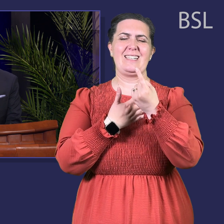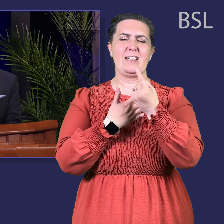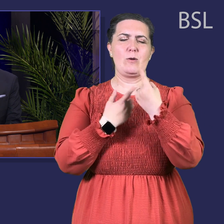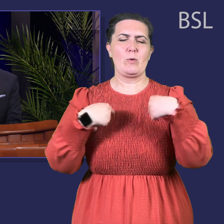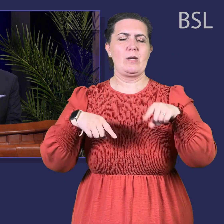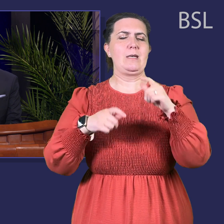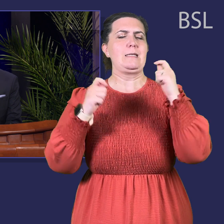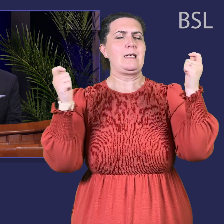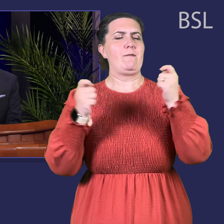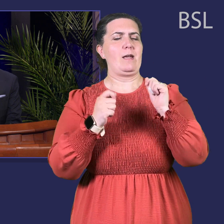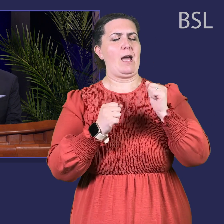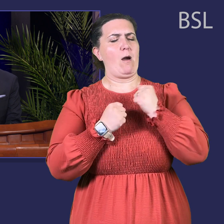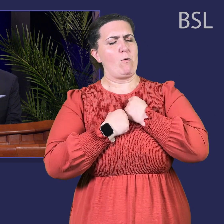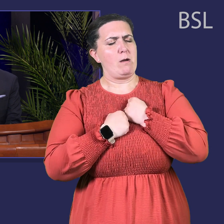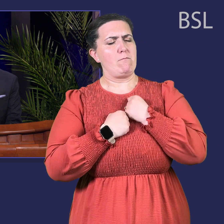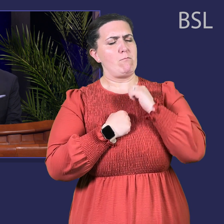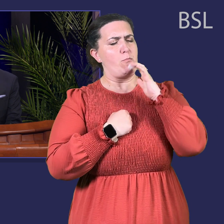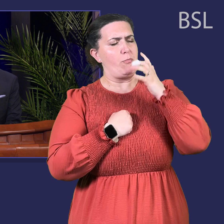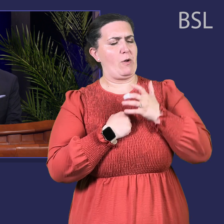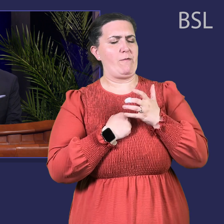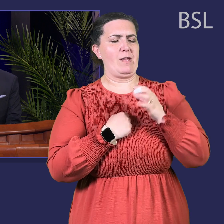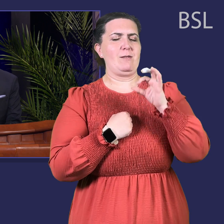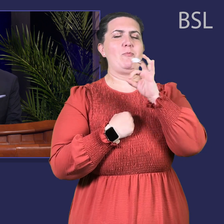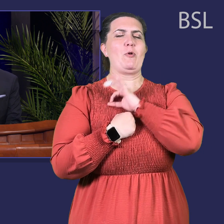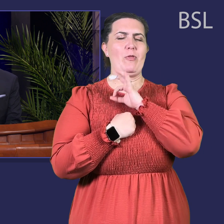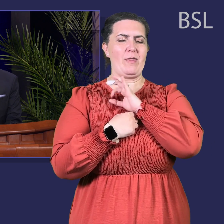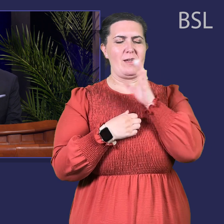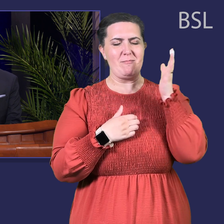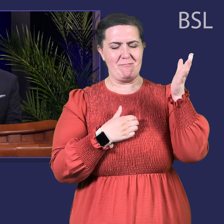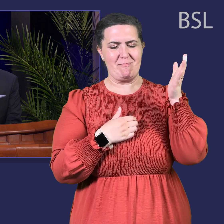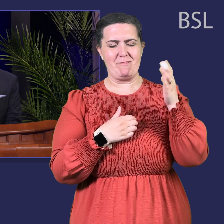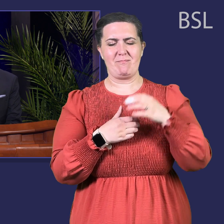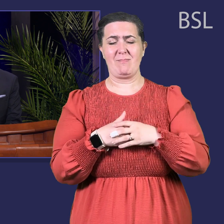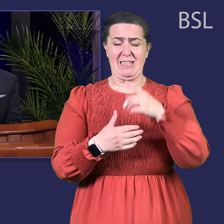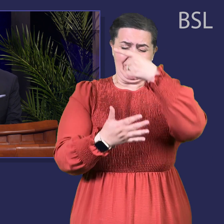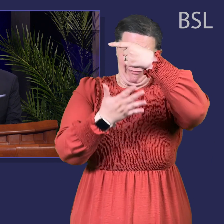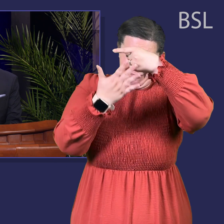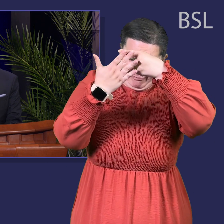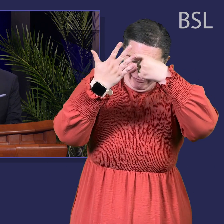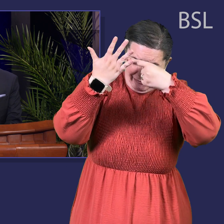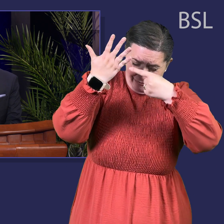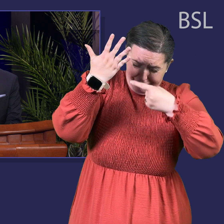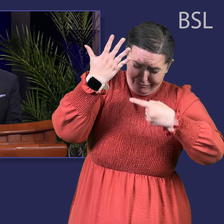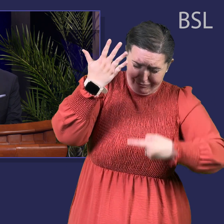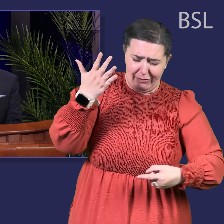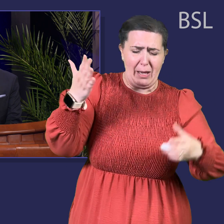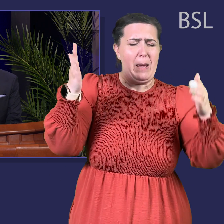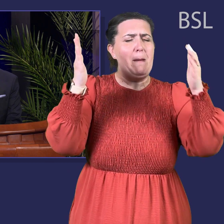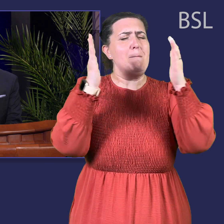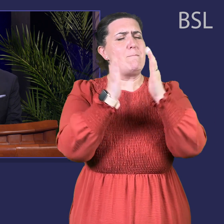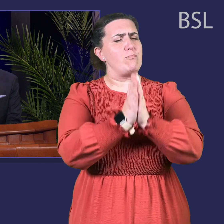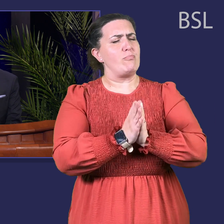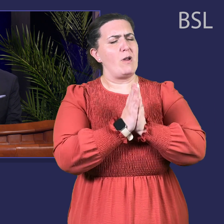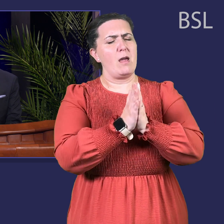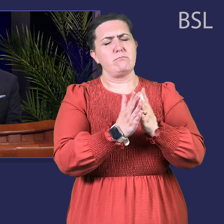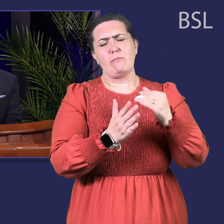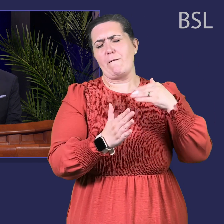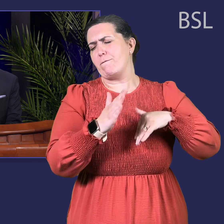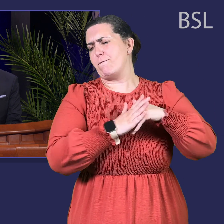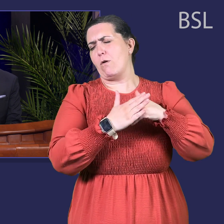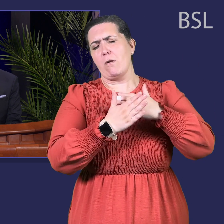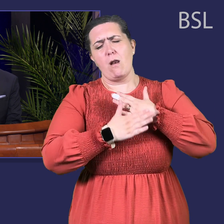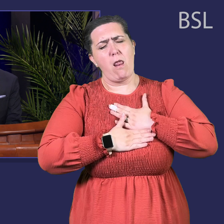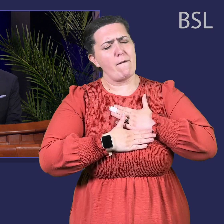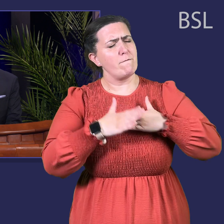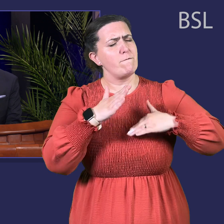opportunity to celebrate our dear prophet's birthday. For all this we pray with